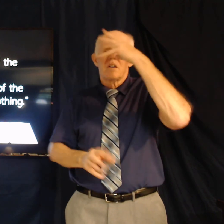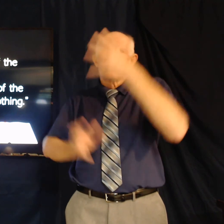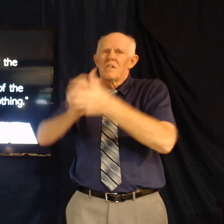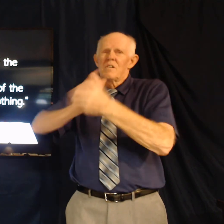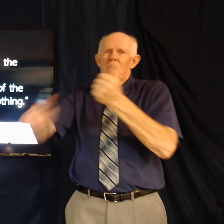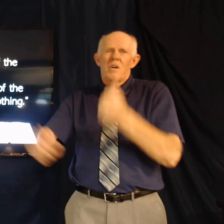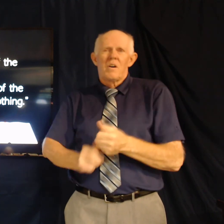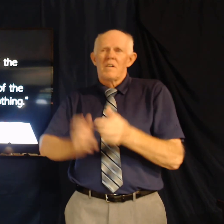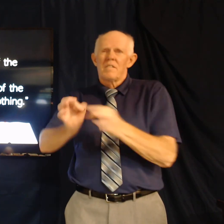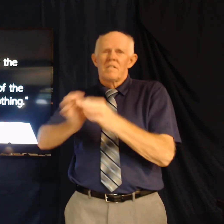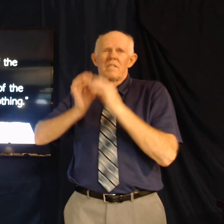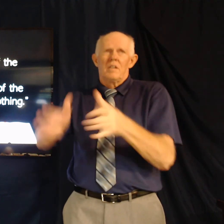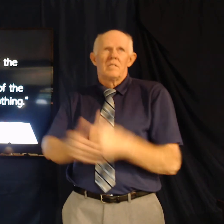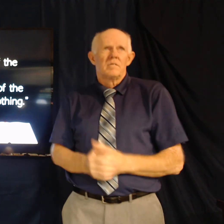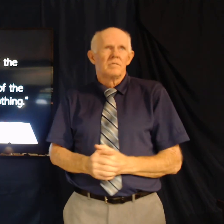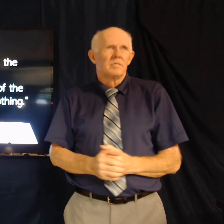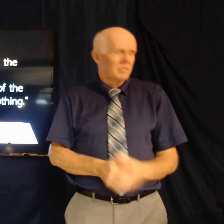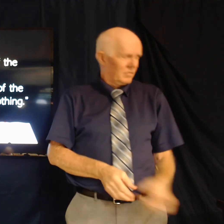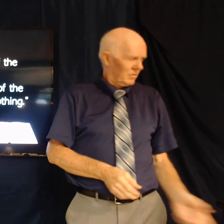Not to believe. Wise people were destroyed.